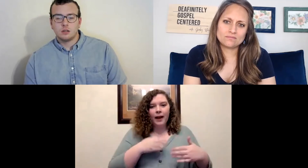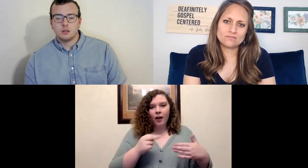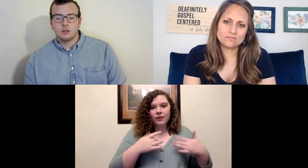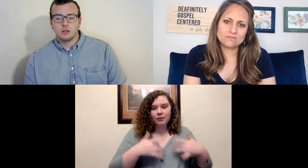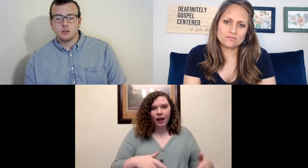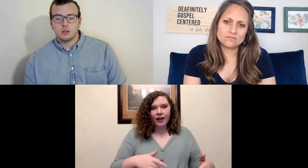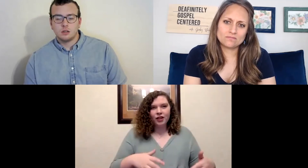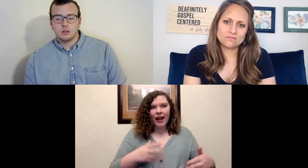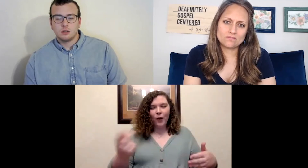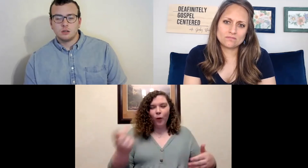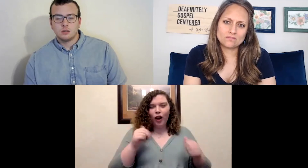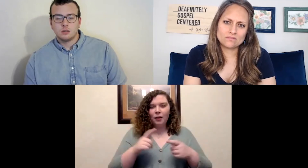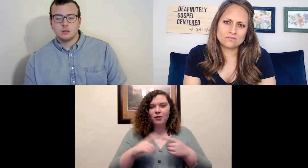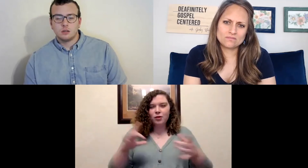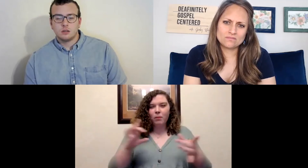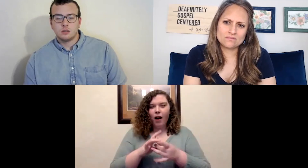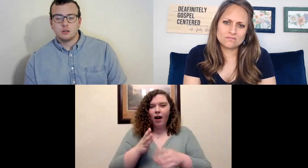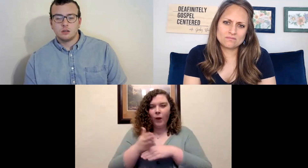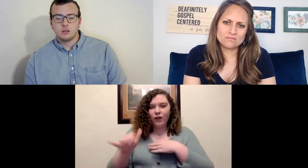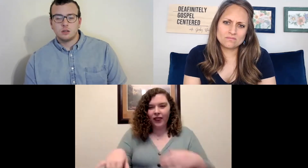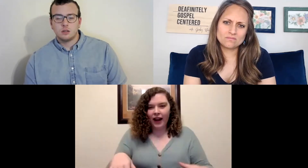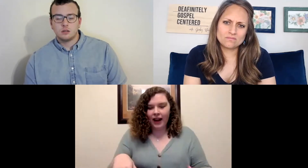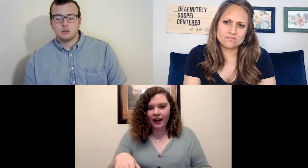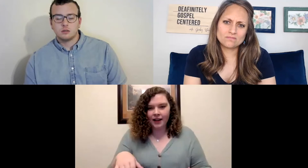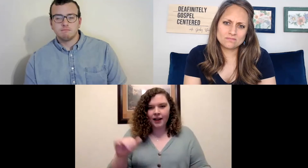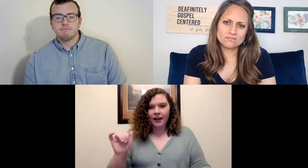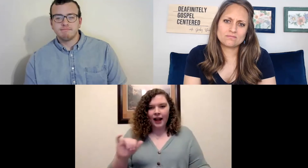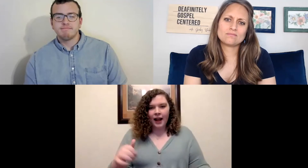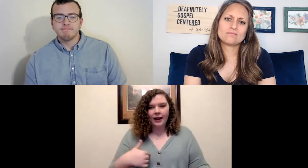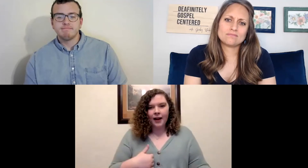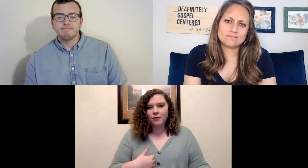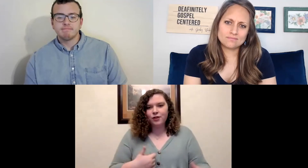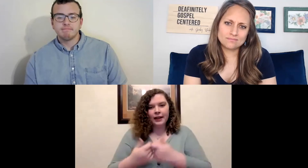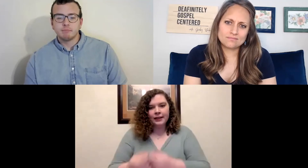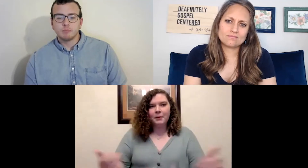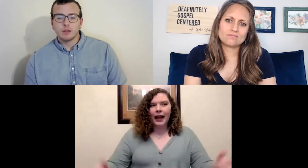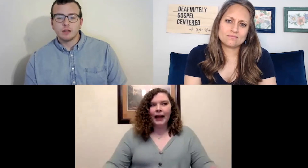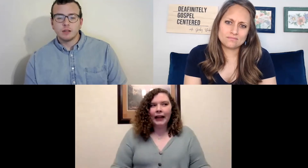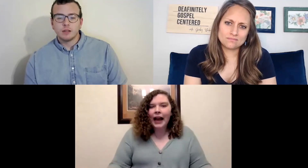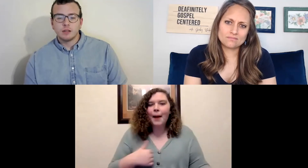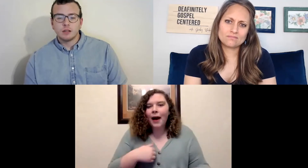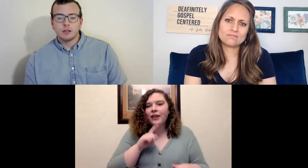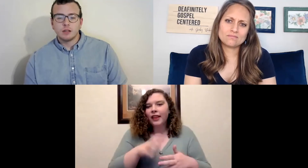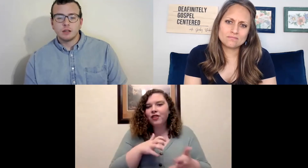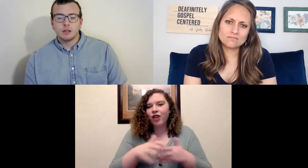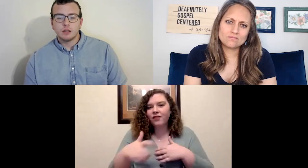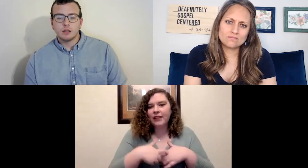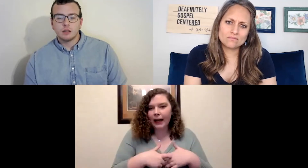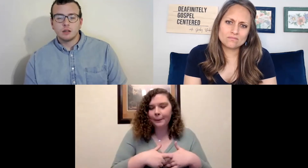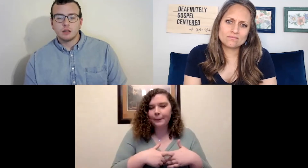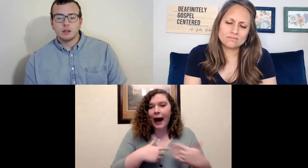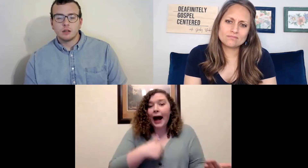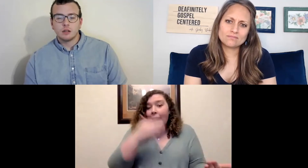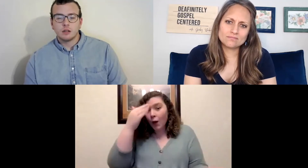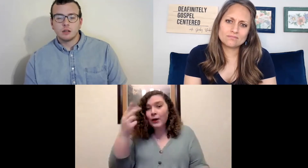thought about it, but gone through depression, things like that. And so we've been able to bond over that. So I'll text him and